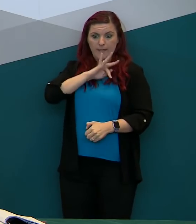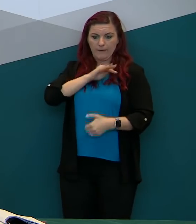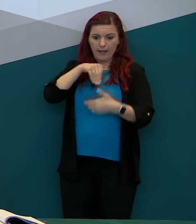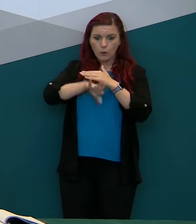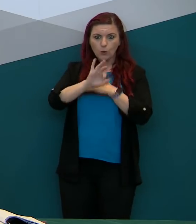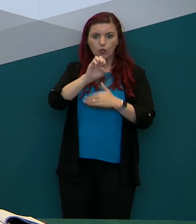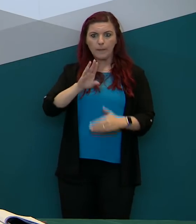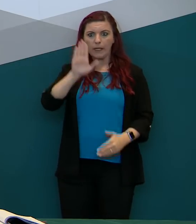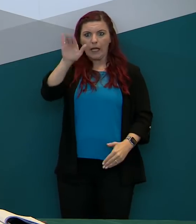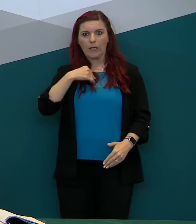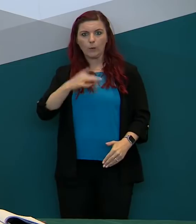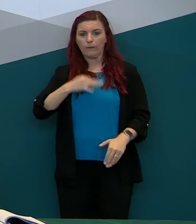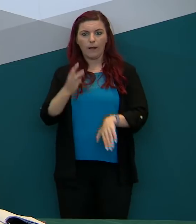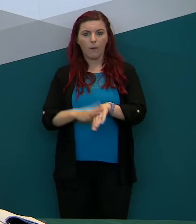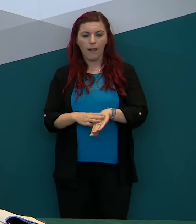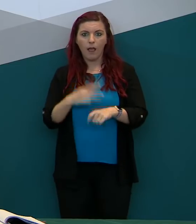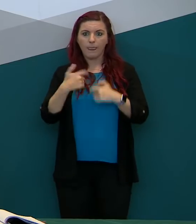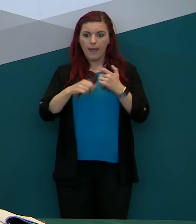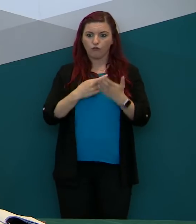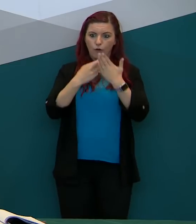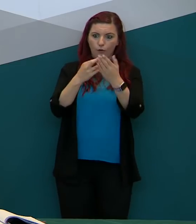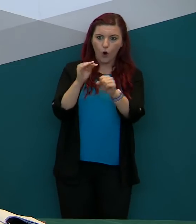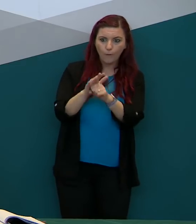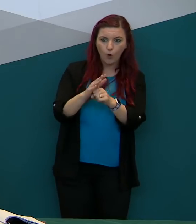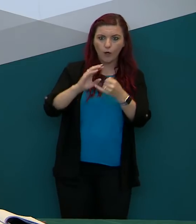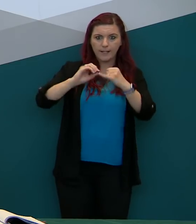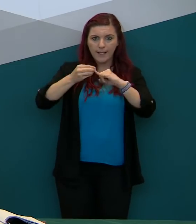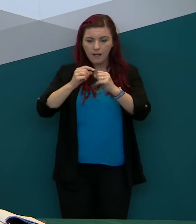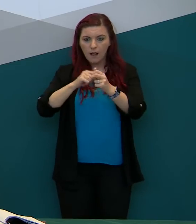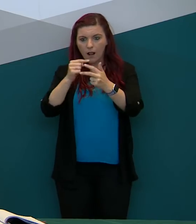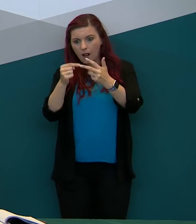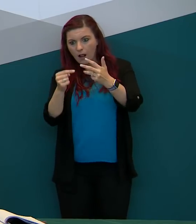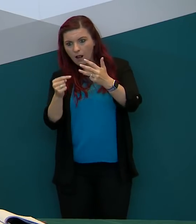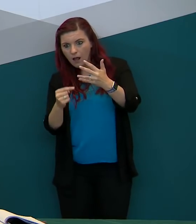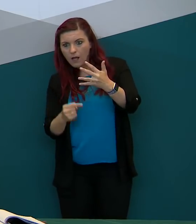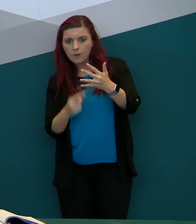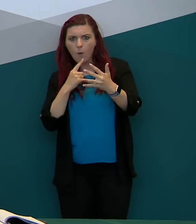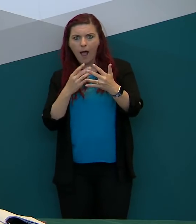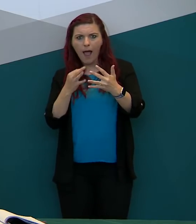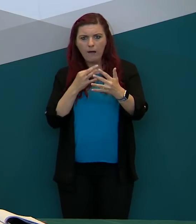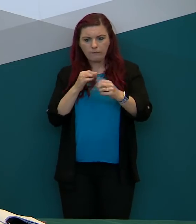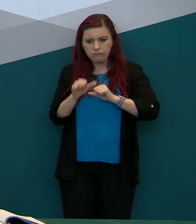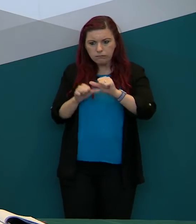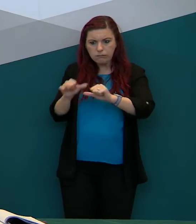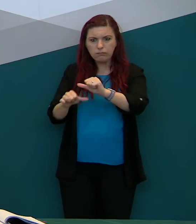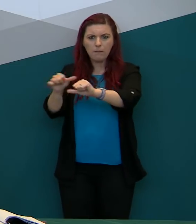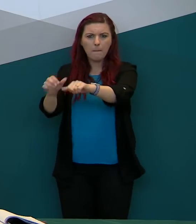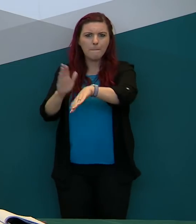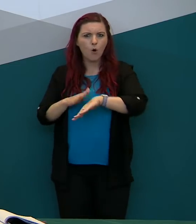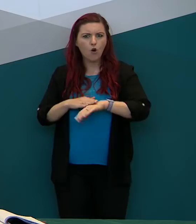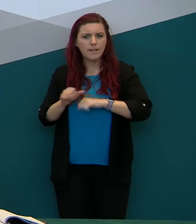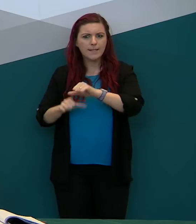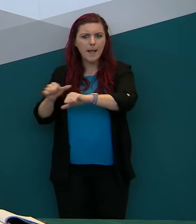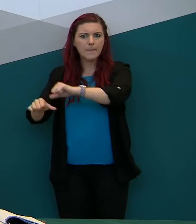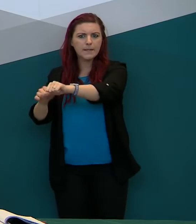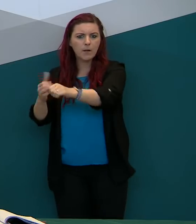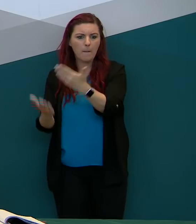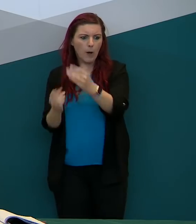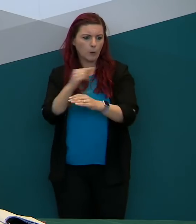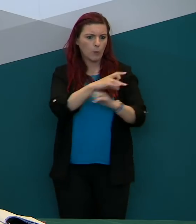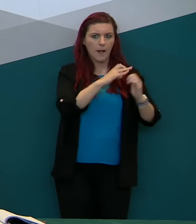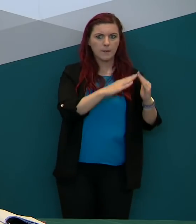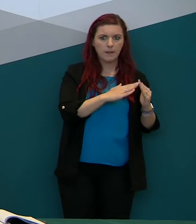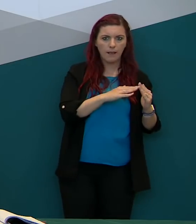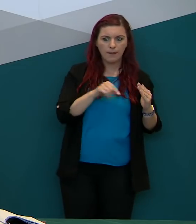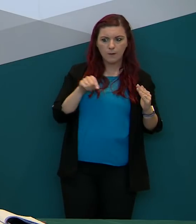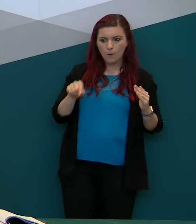to a place, and there's different steps in that pathway that go right through to contact tracing. And there, much as we'd like to have it down to 24 or 48